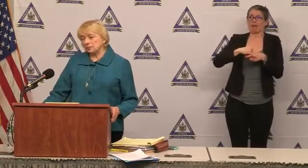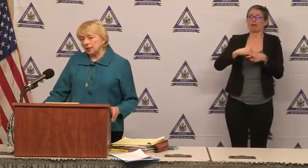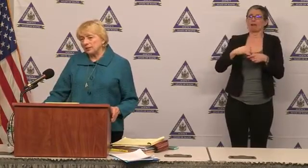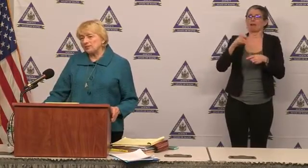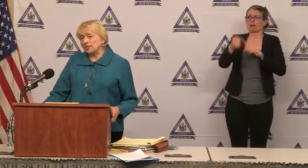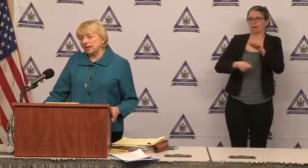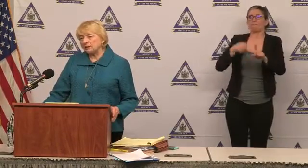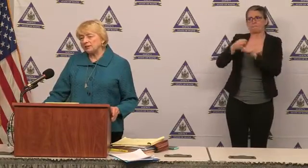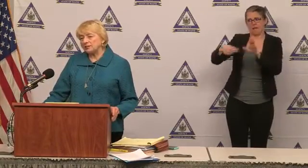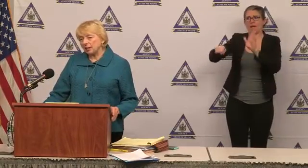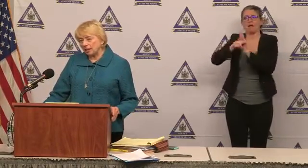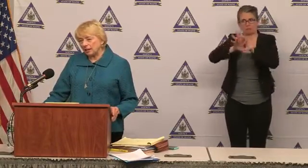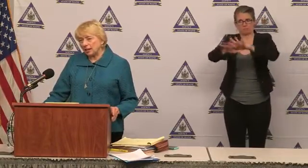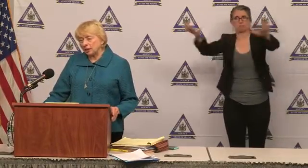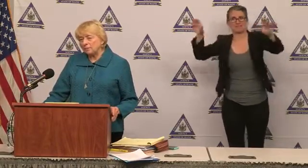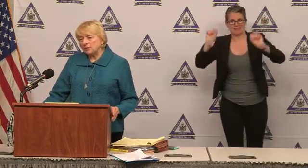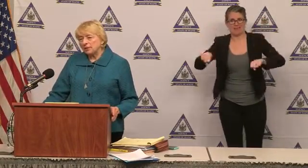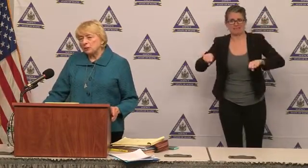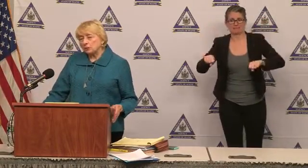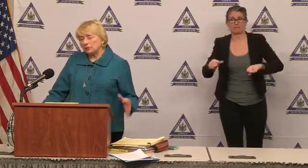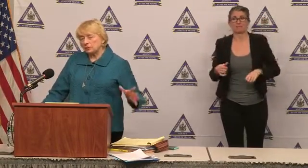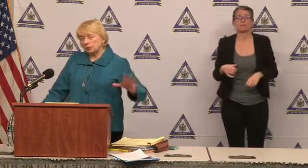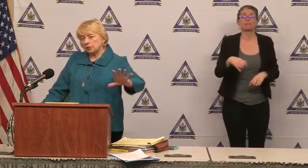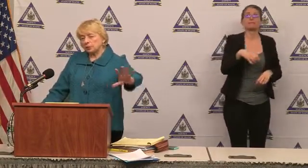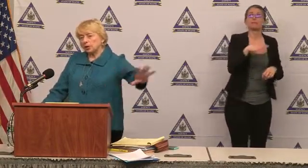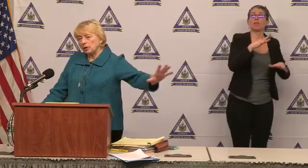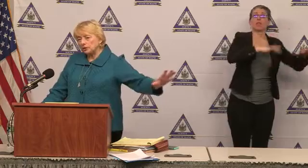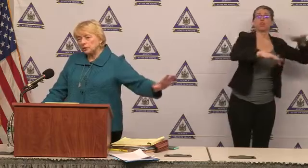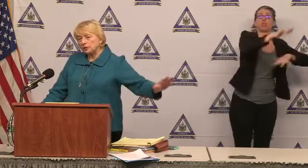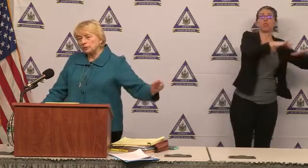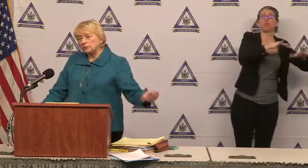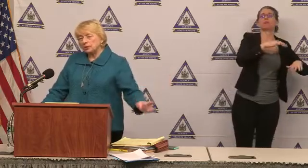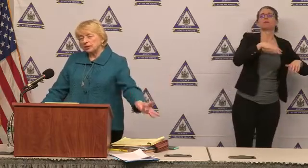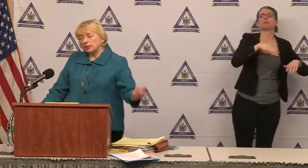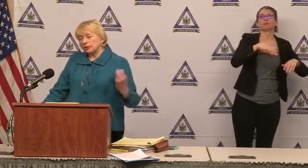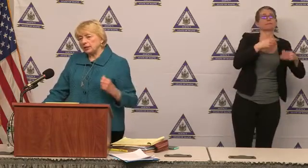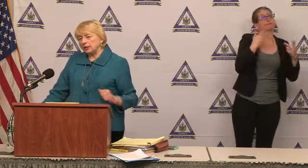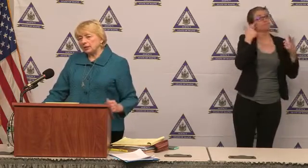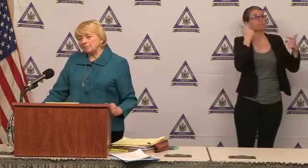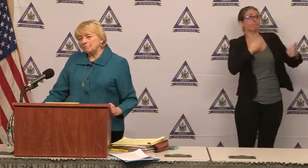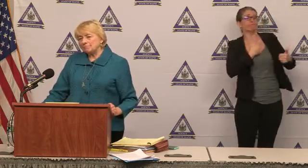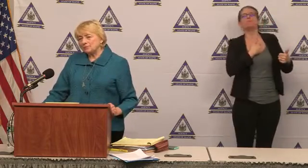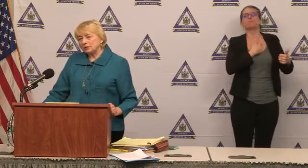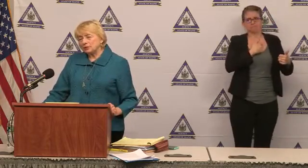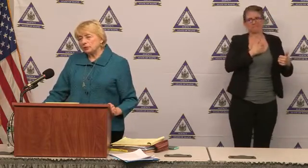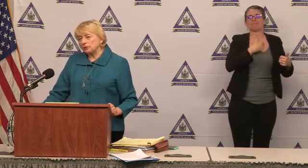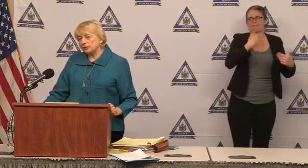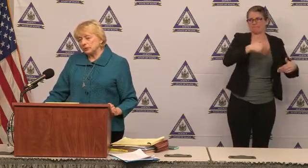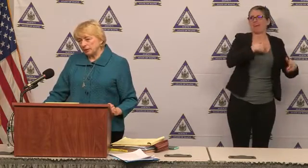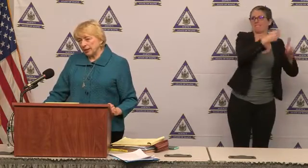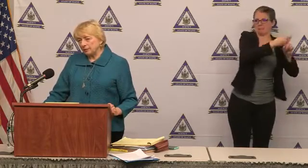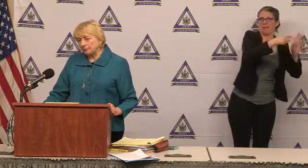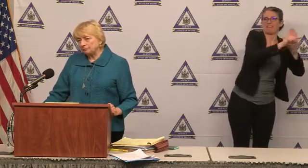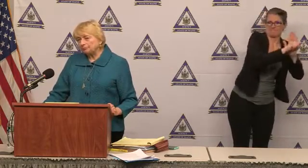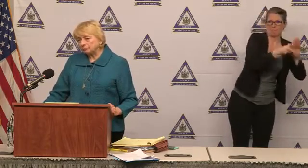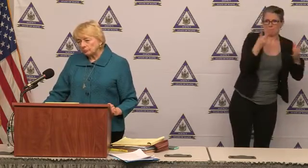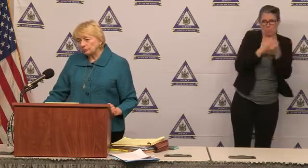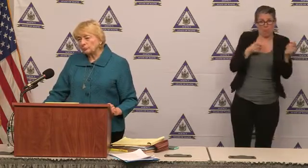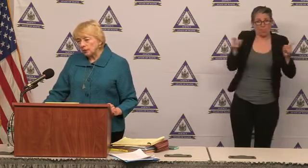and it's a balancing act day to day. Want to see what people are doing, getting the word from the